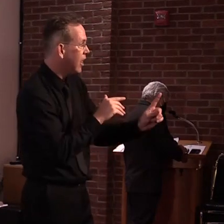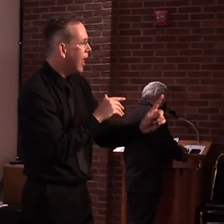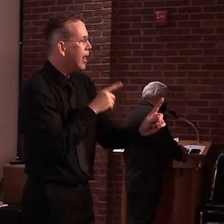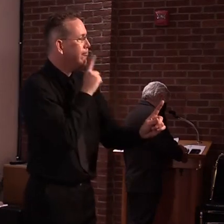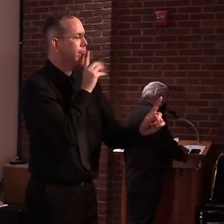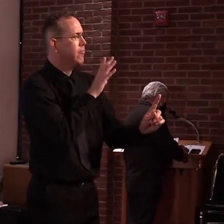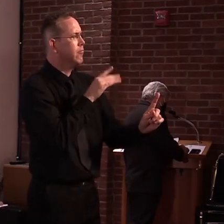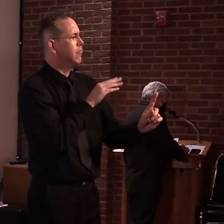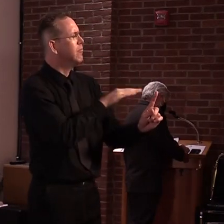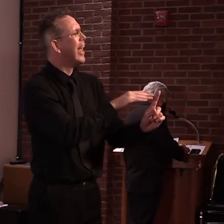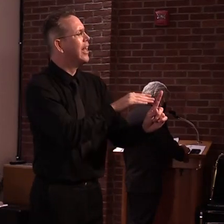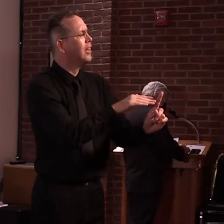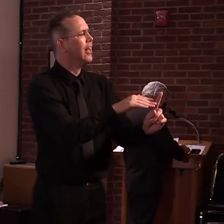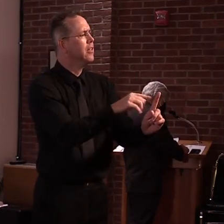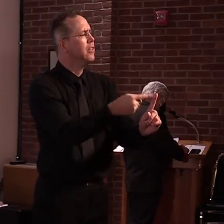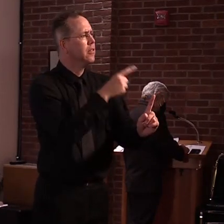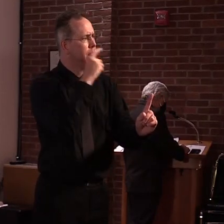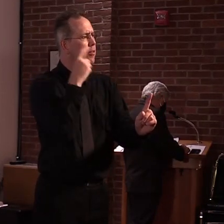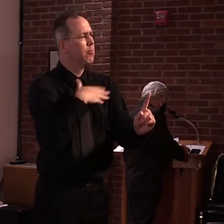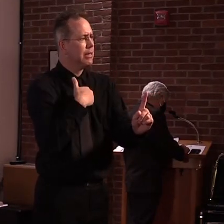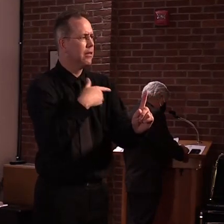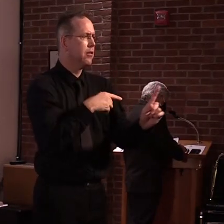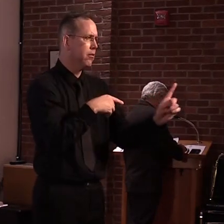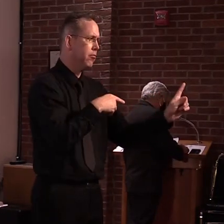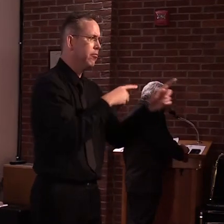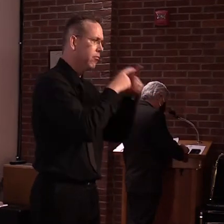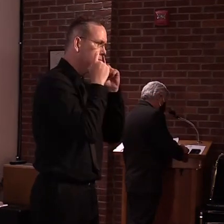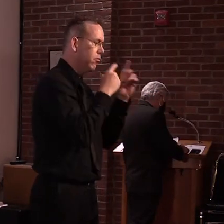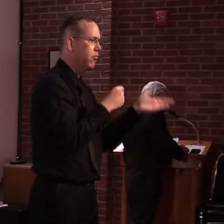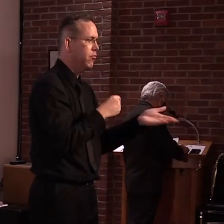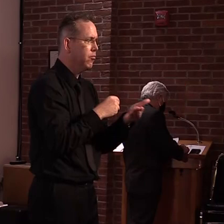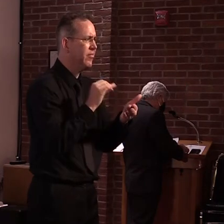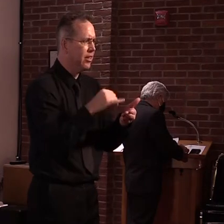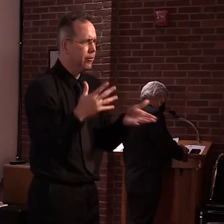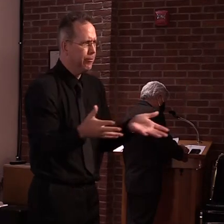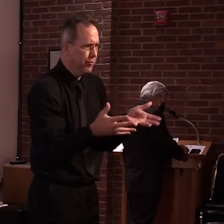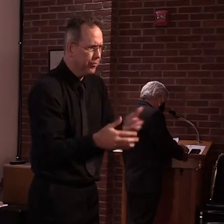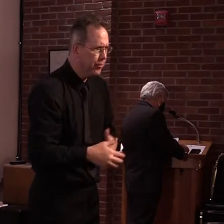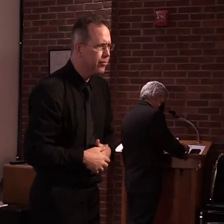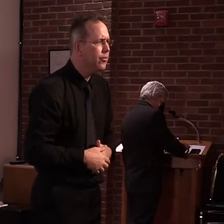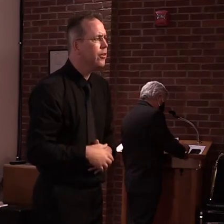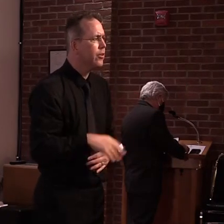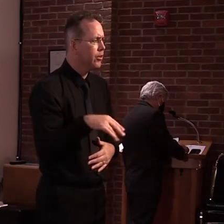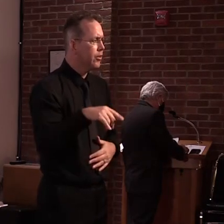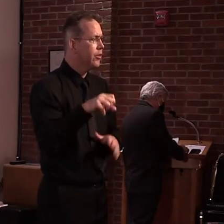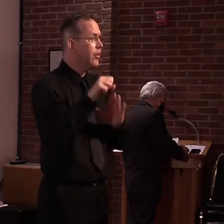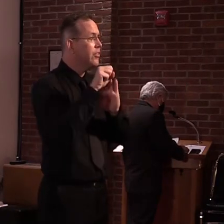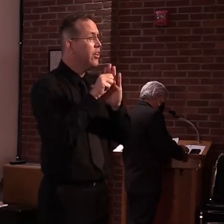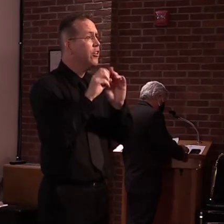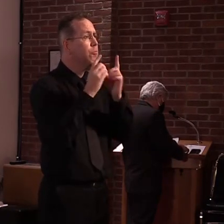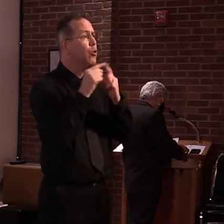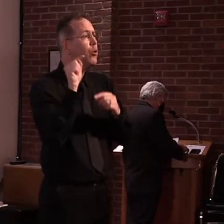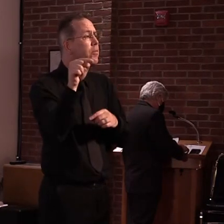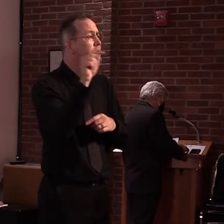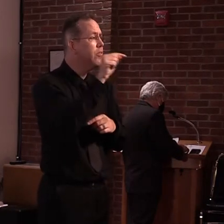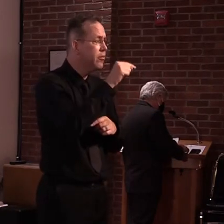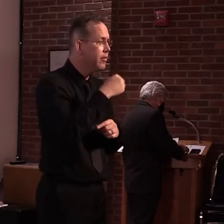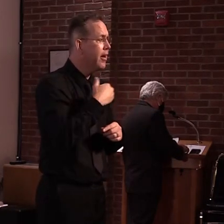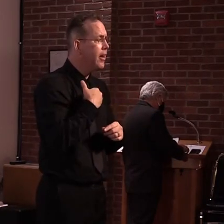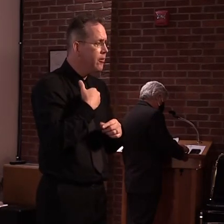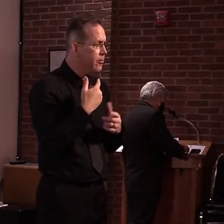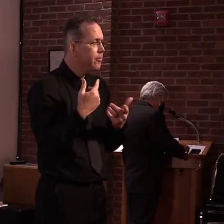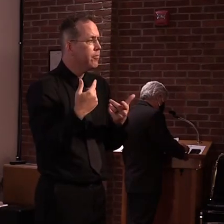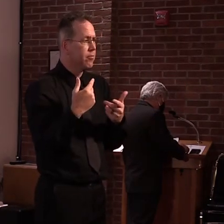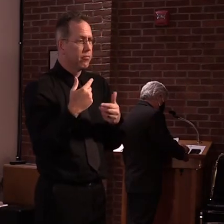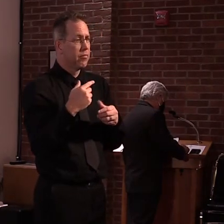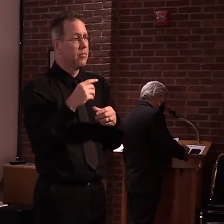the state of Vermont as the employer, our teams, as Secretary Young mentioned, we've been developing our